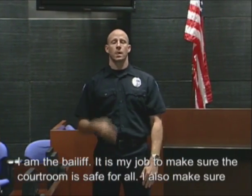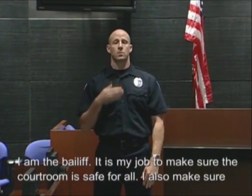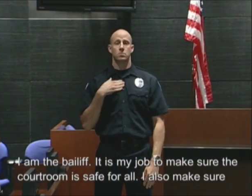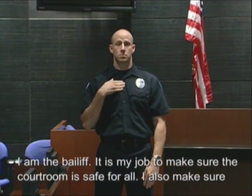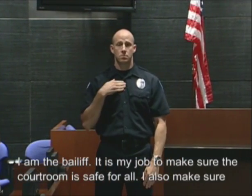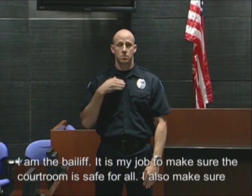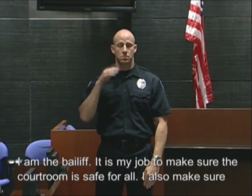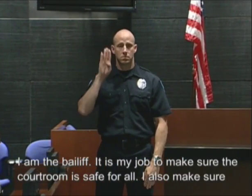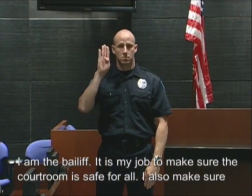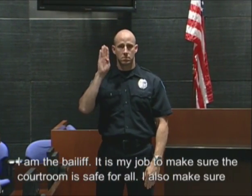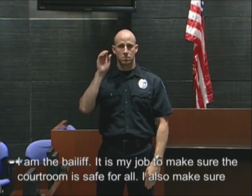I am the bailiff.